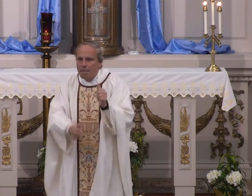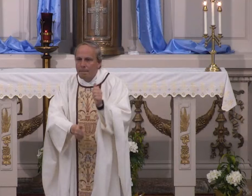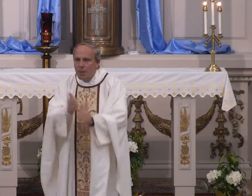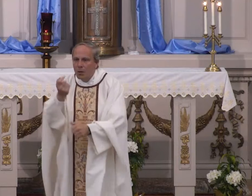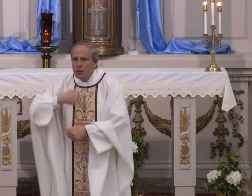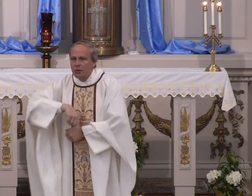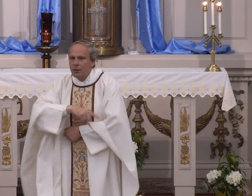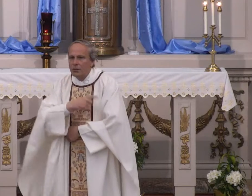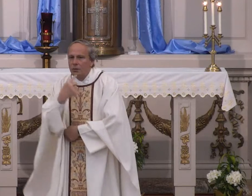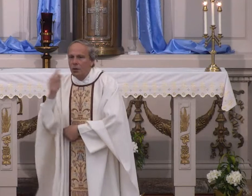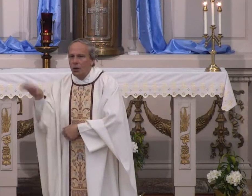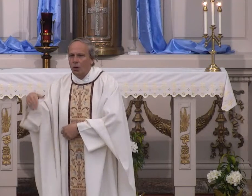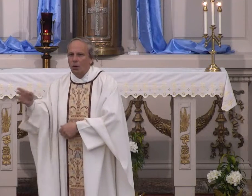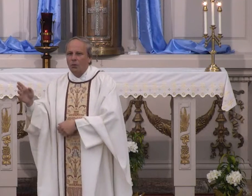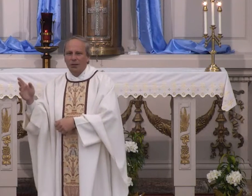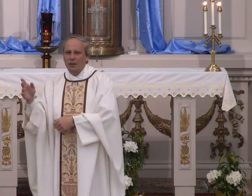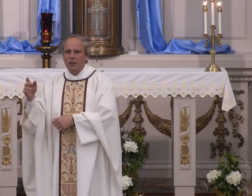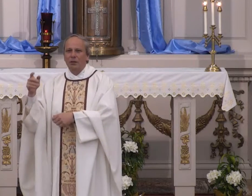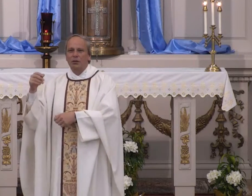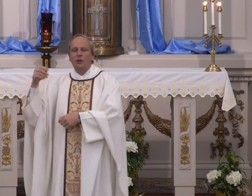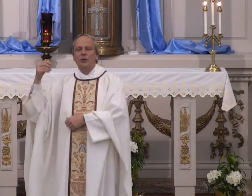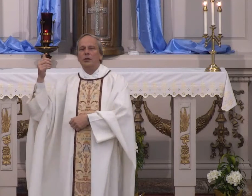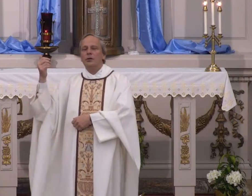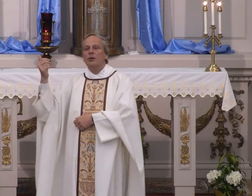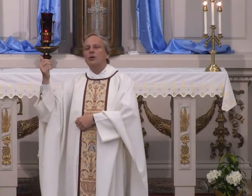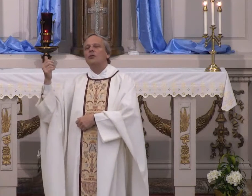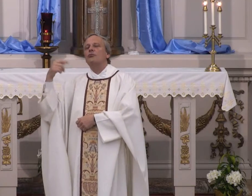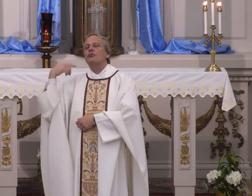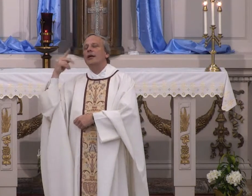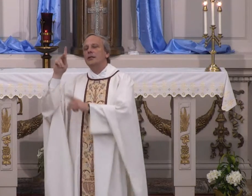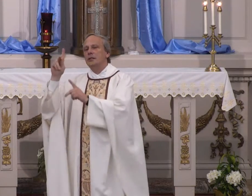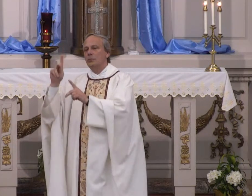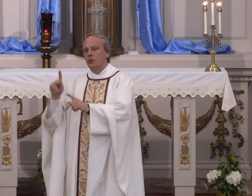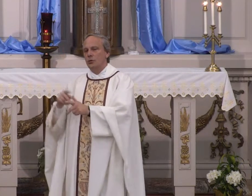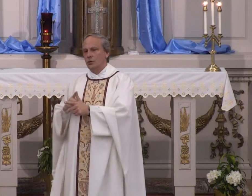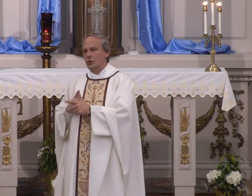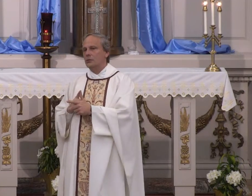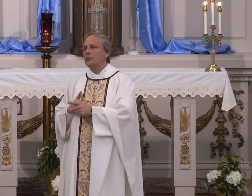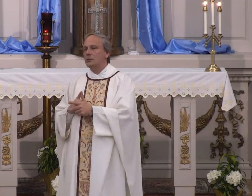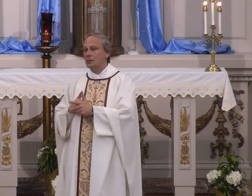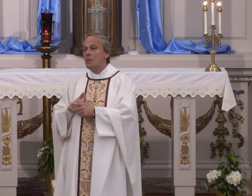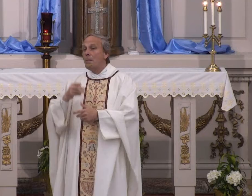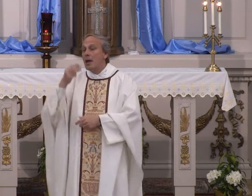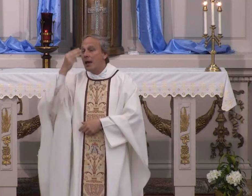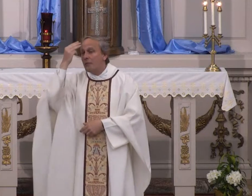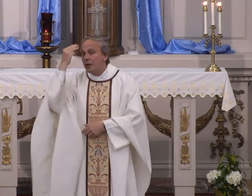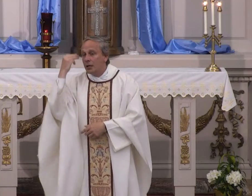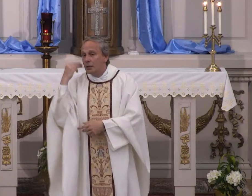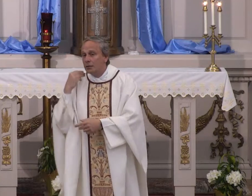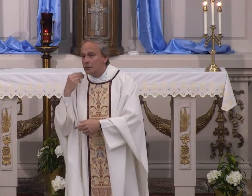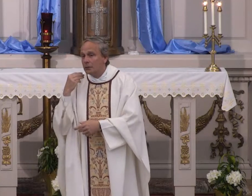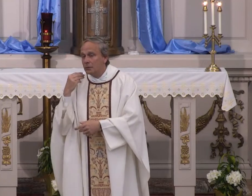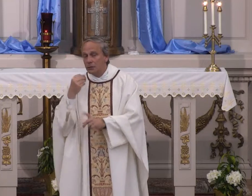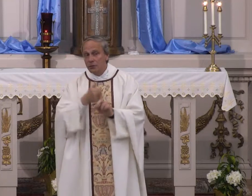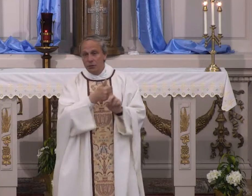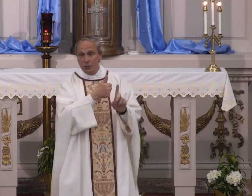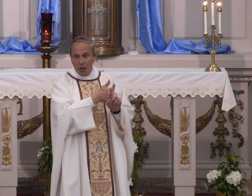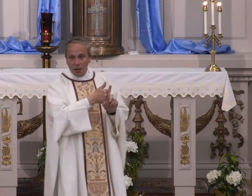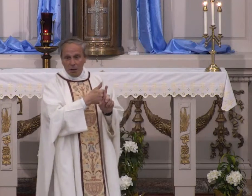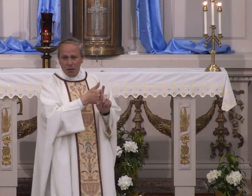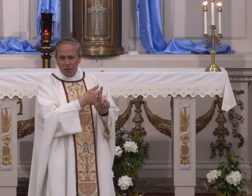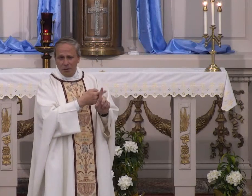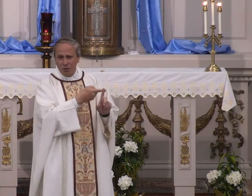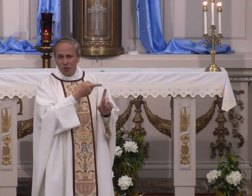And it's the same way with Jesus. If we really think about it and we really know who Jesus